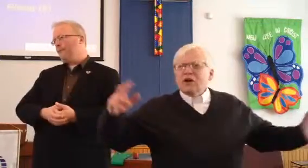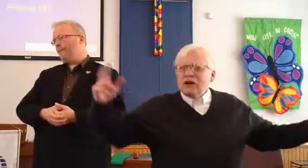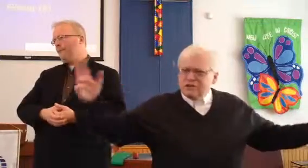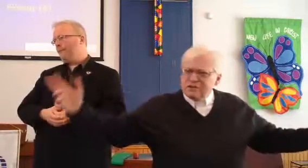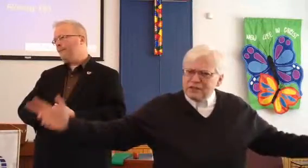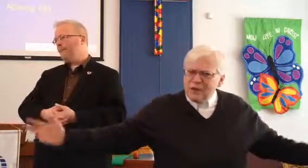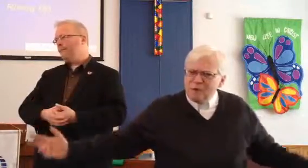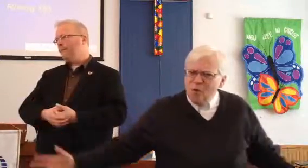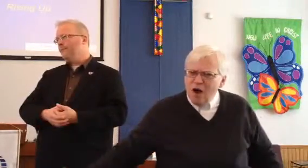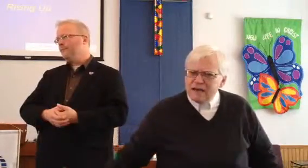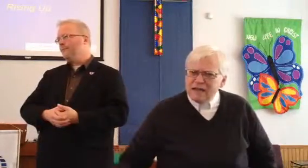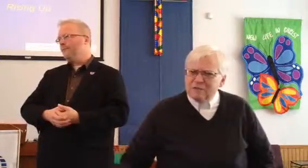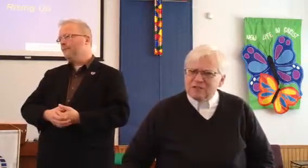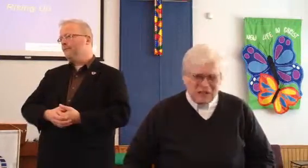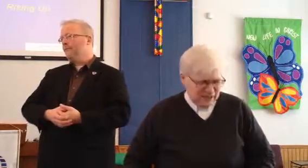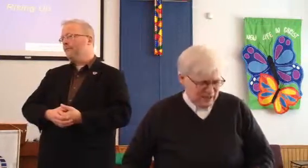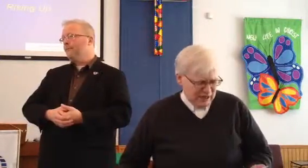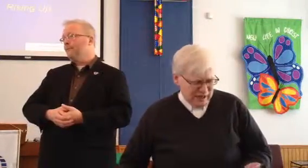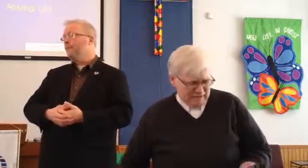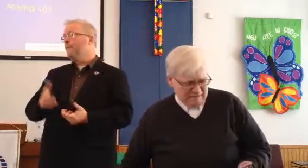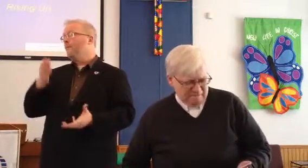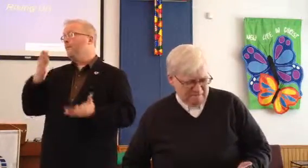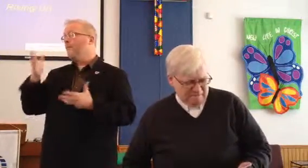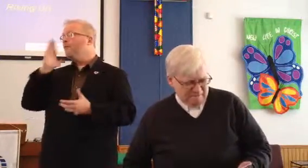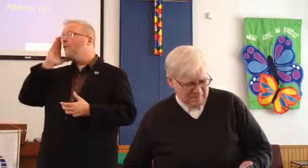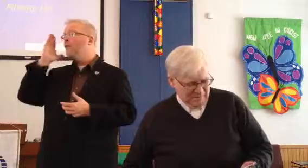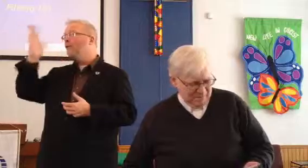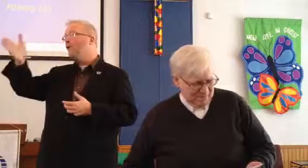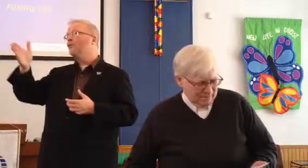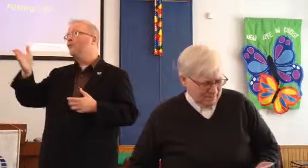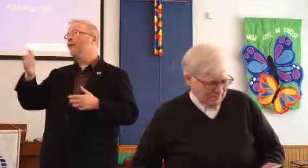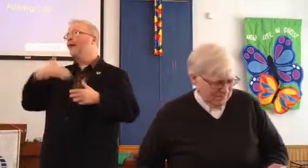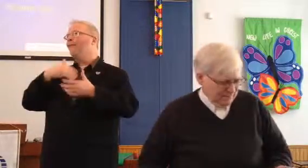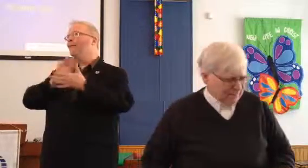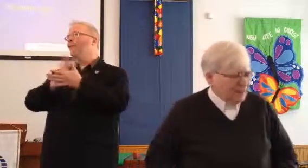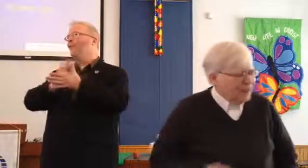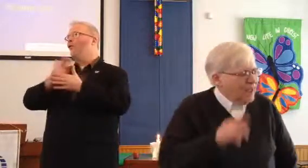about the miracles at Milwaukee MCC.